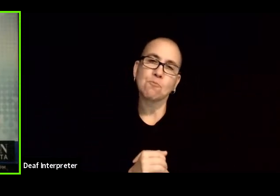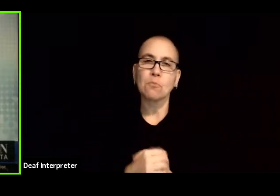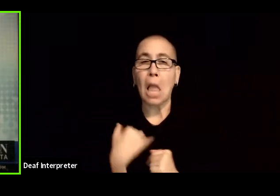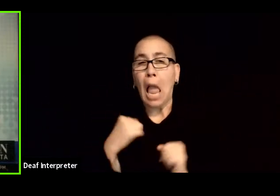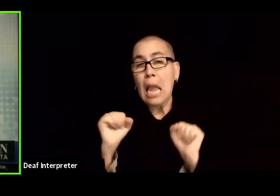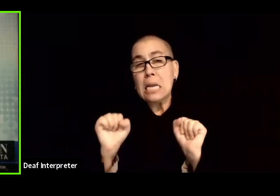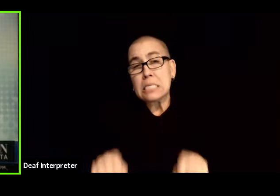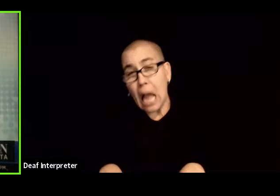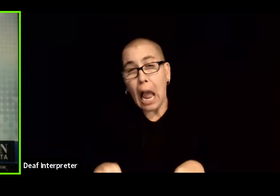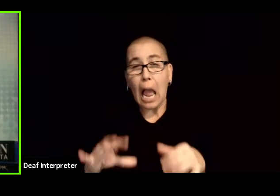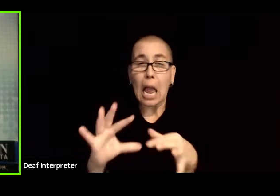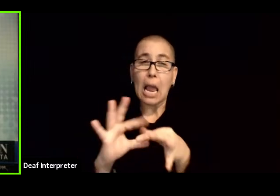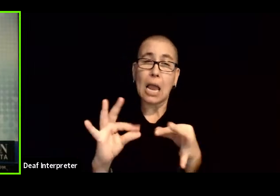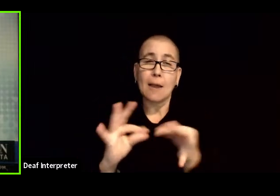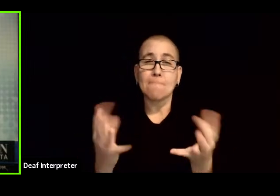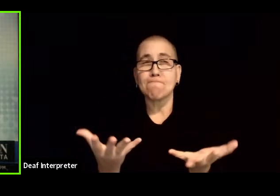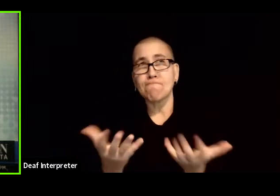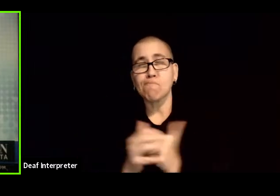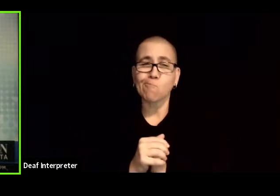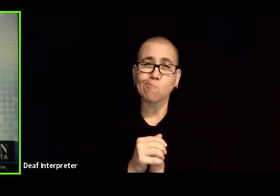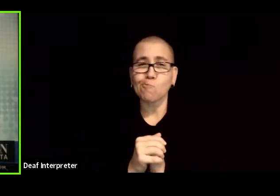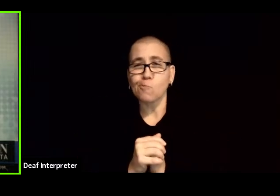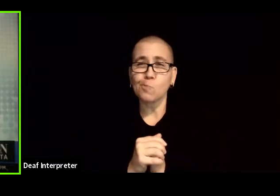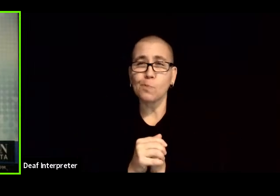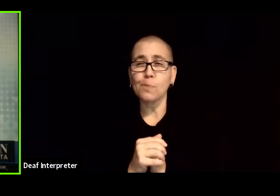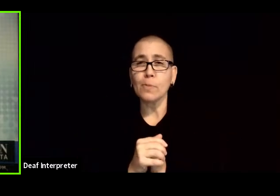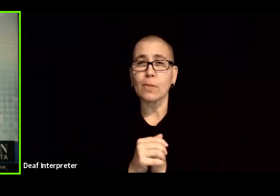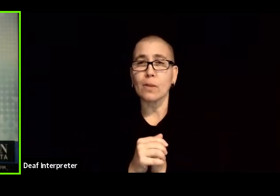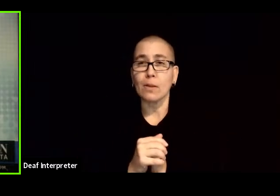in September, we had